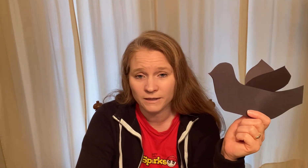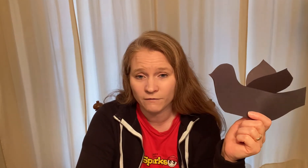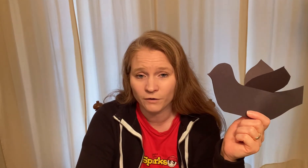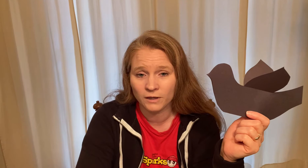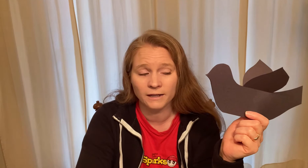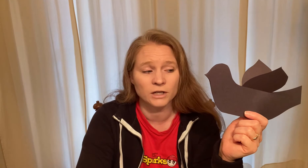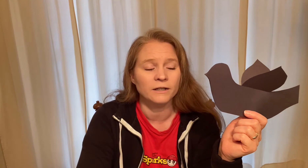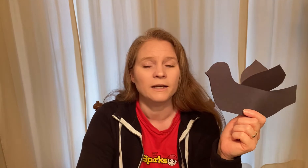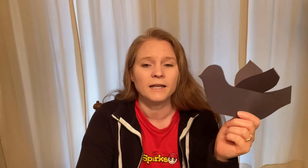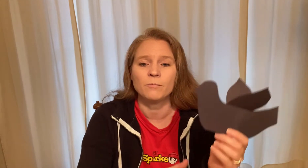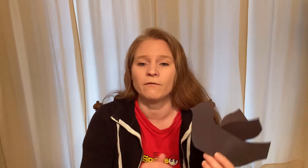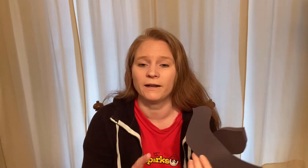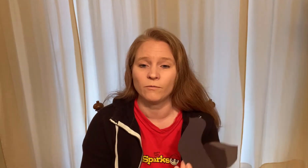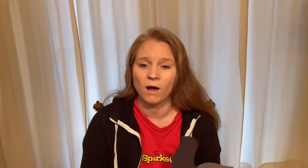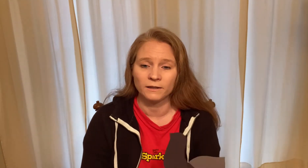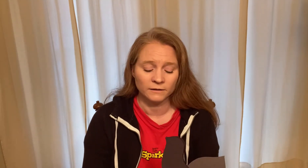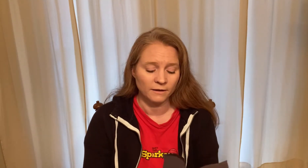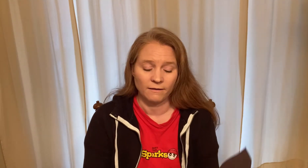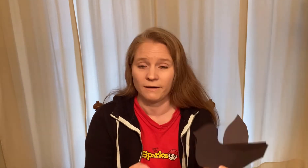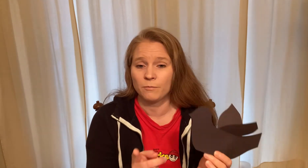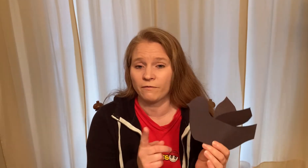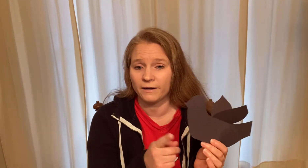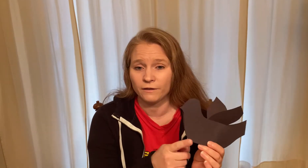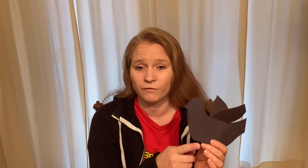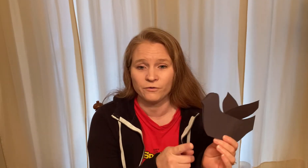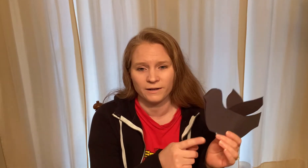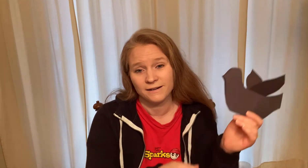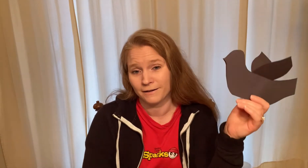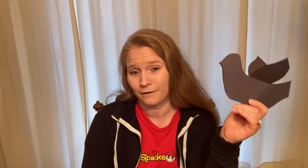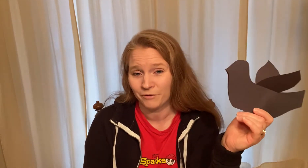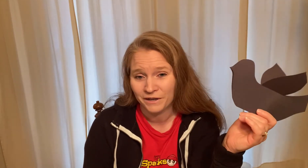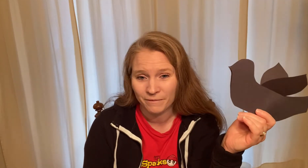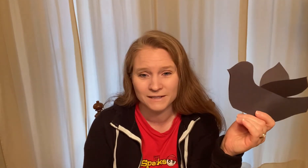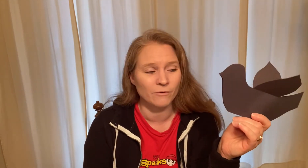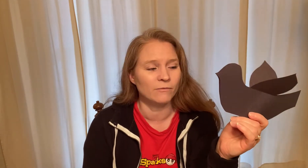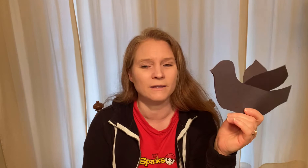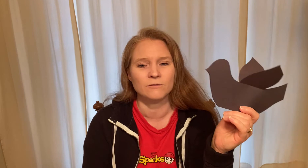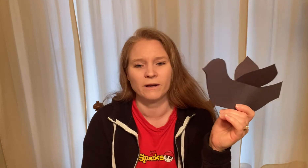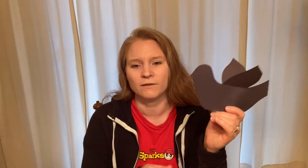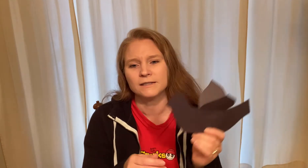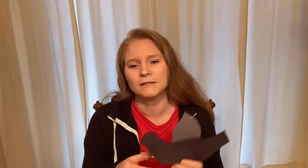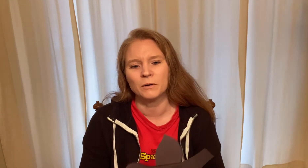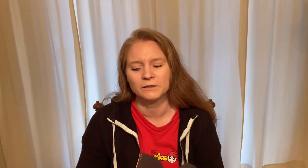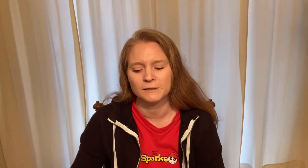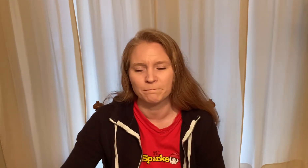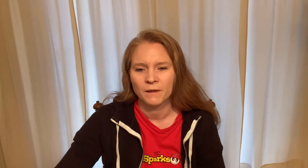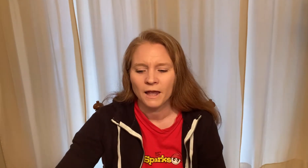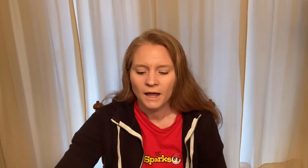for Elijah. He provided water, he provided the food, and he did it in a pretty amazing way with these ravens, these birds.